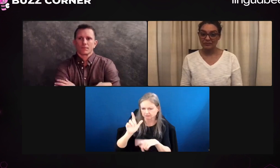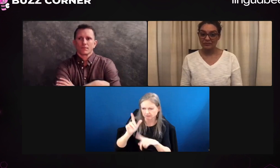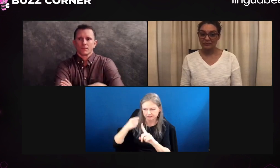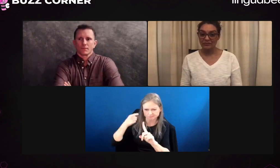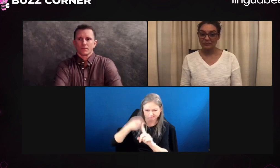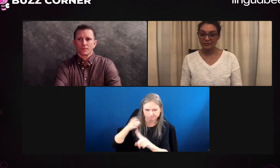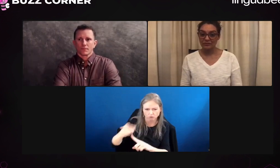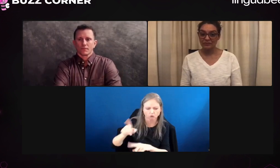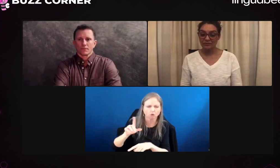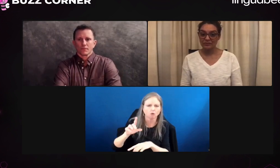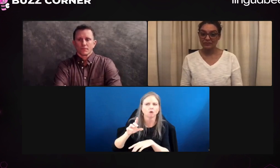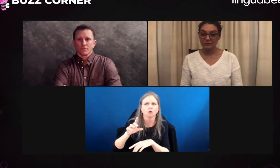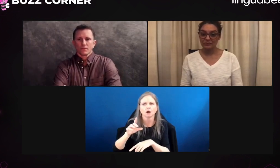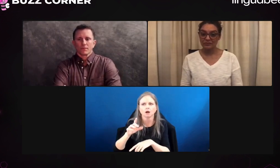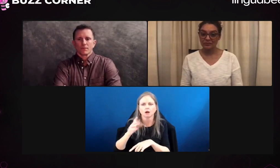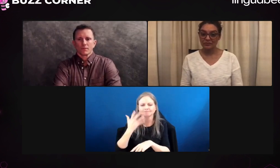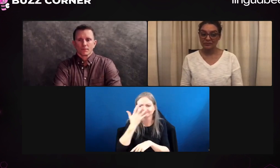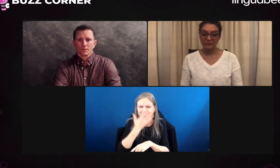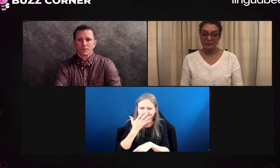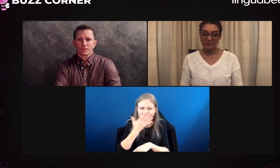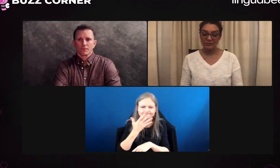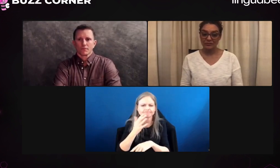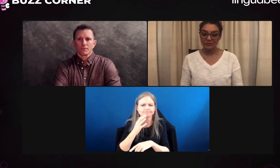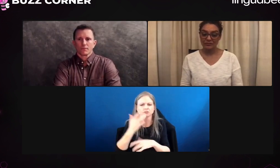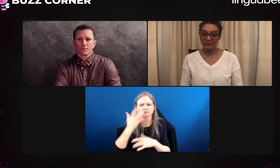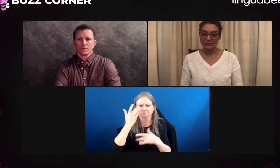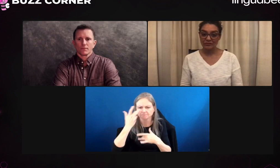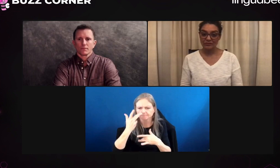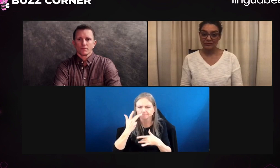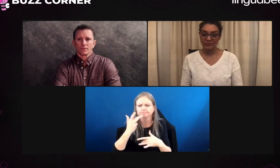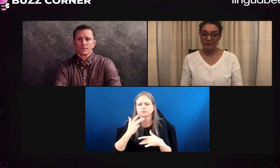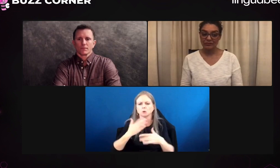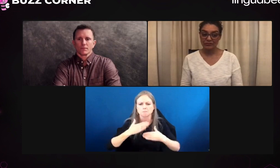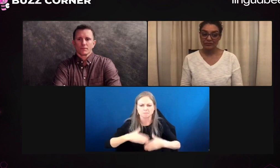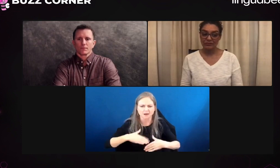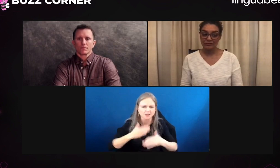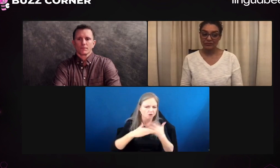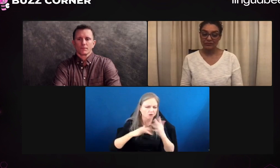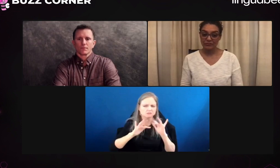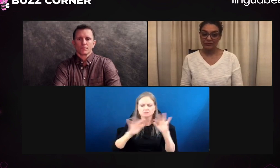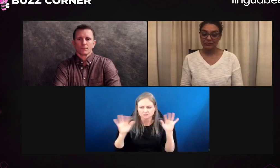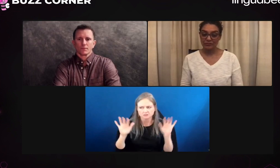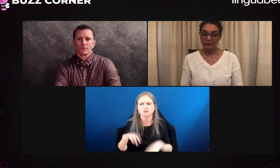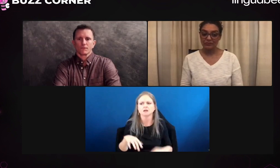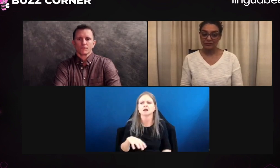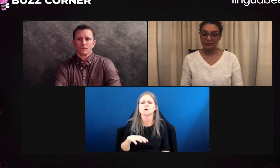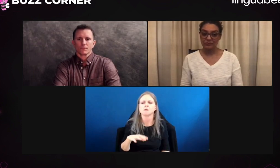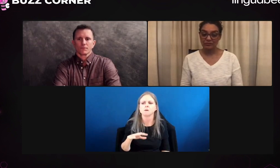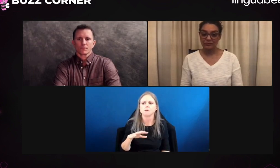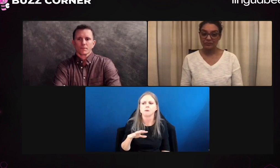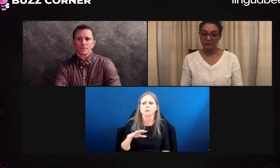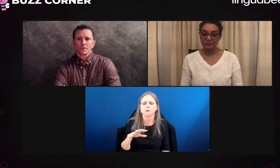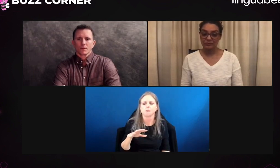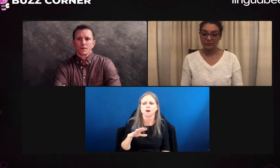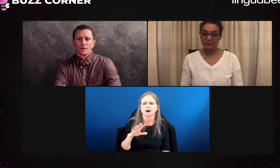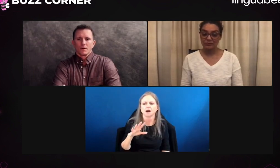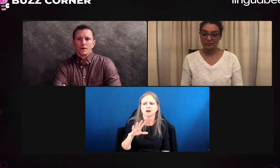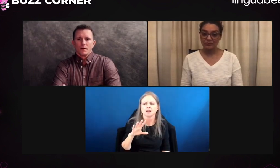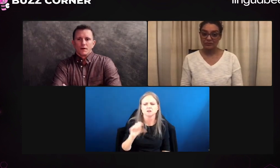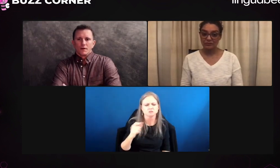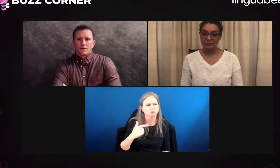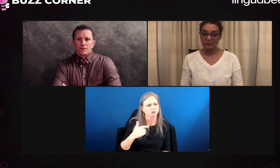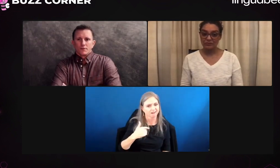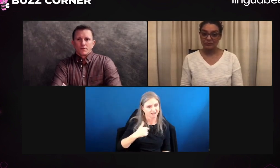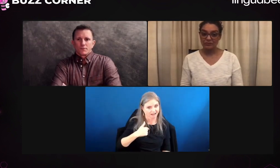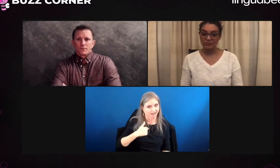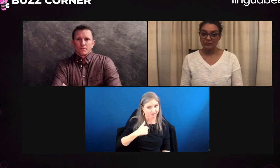multiple disabilities, right? And so she sees many specialists for various body parts, for